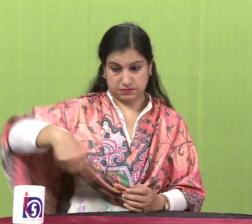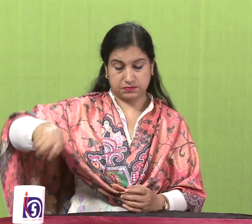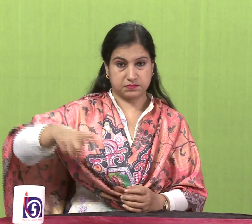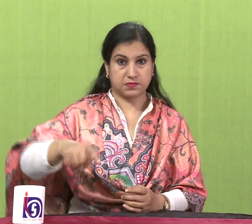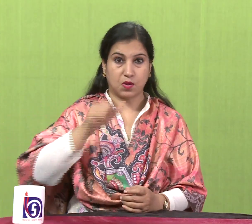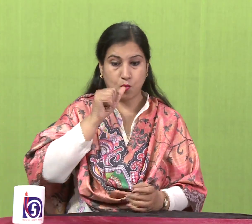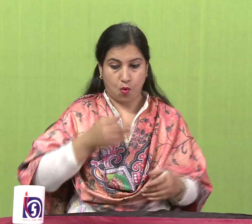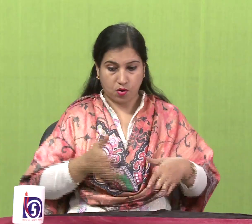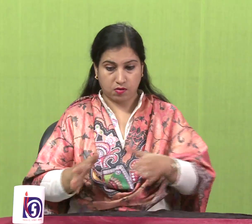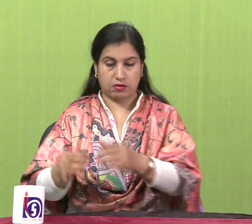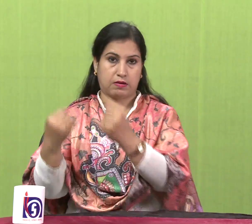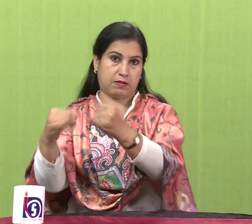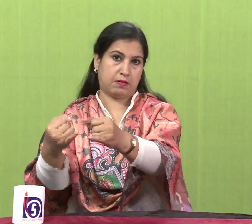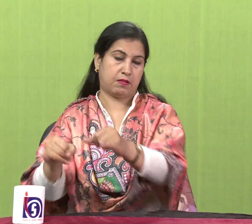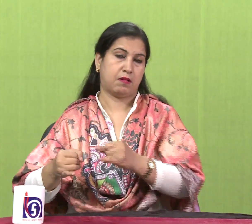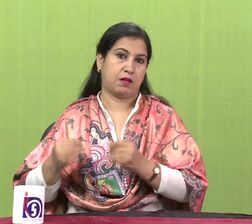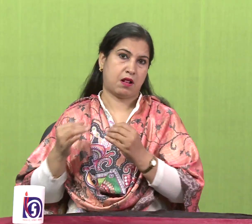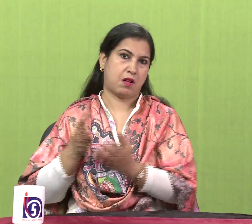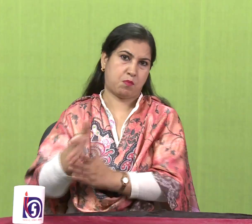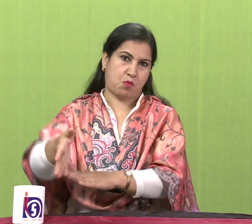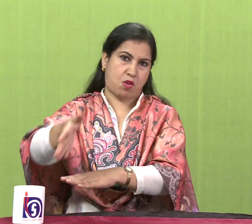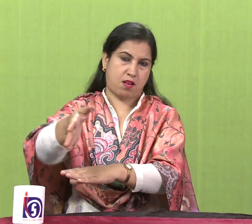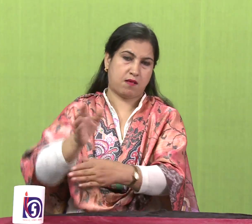Those polluting the water resource.